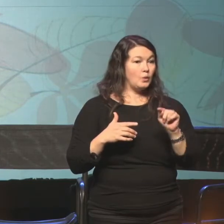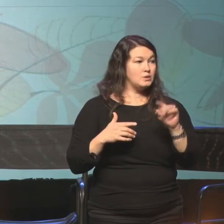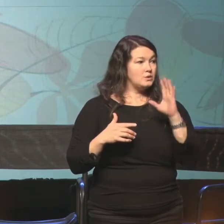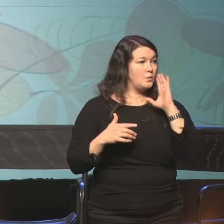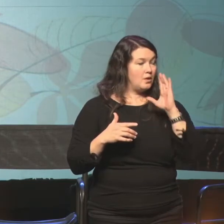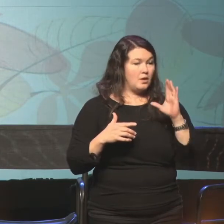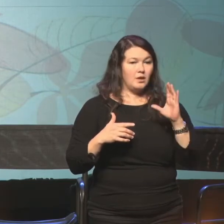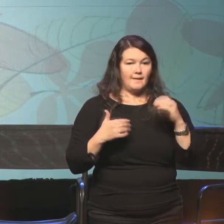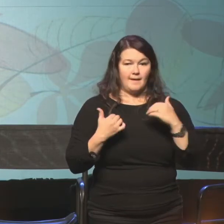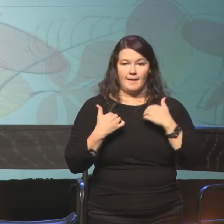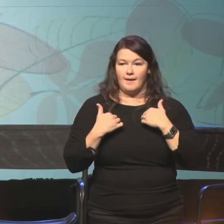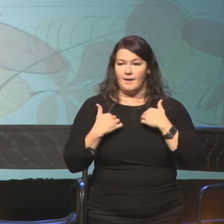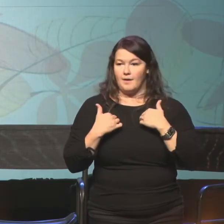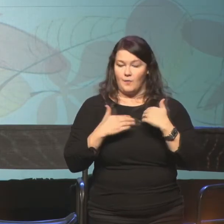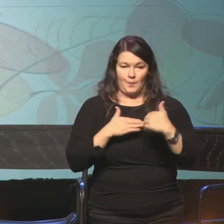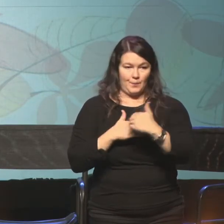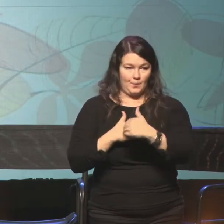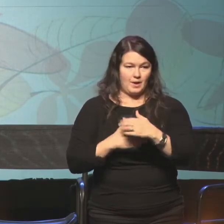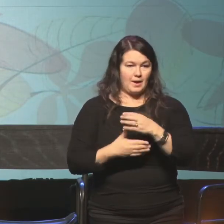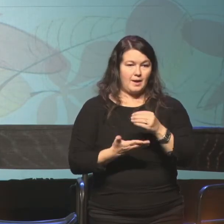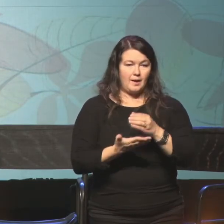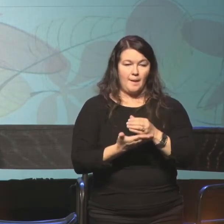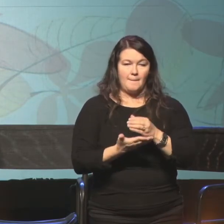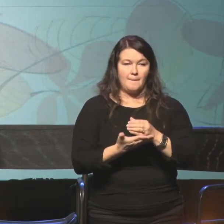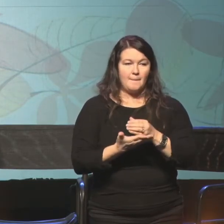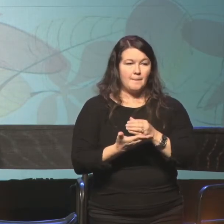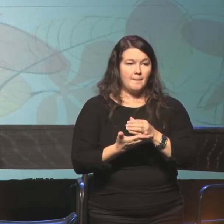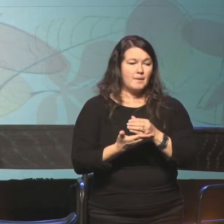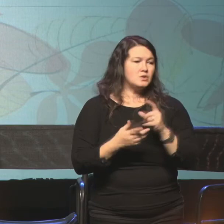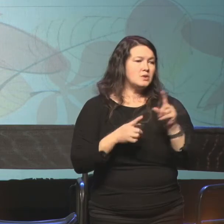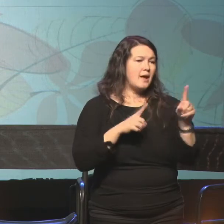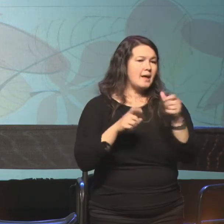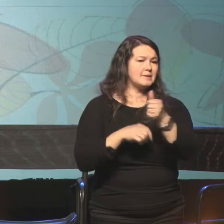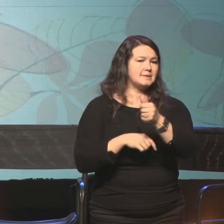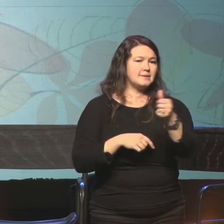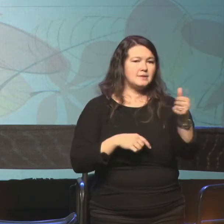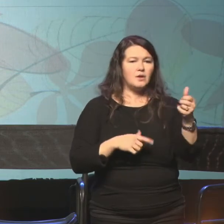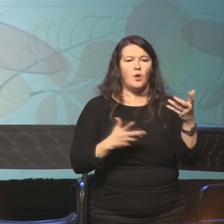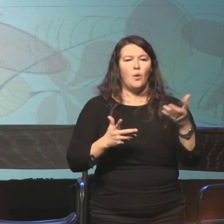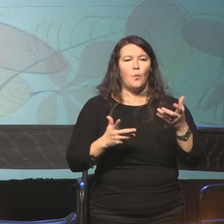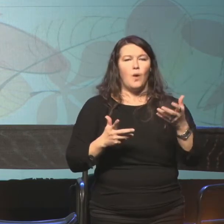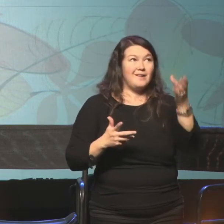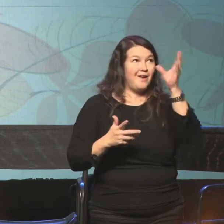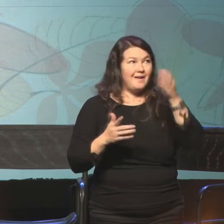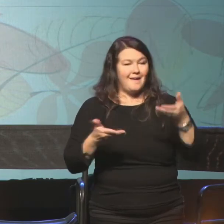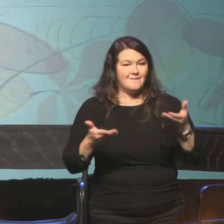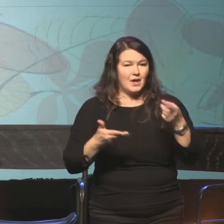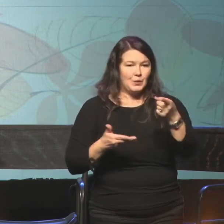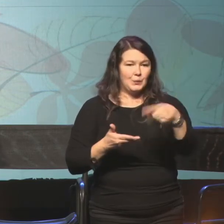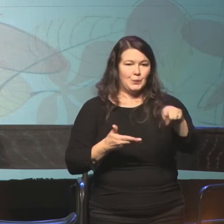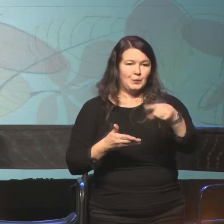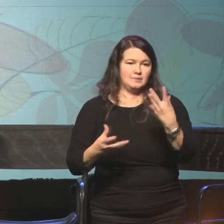with the bread and the cup, let's just ask you this question. What is it that God's inviting you into today?